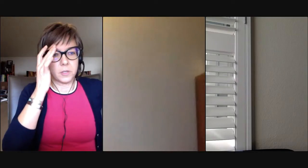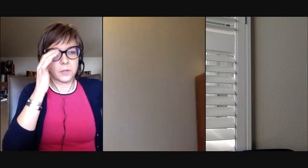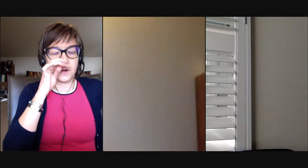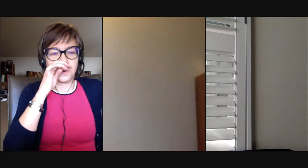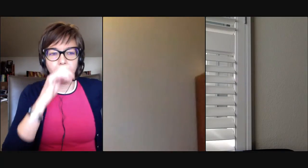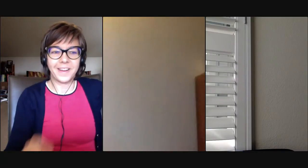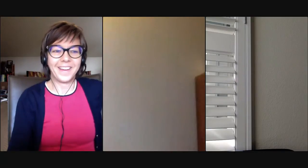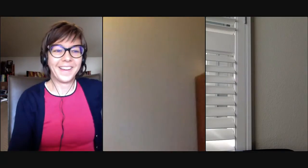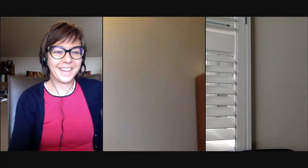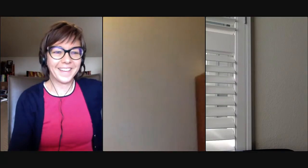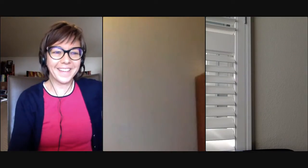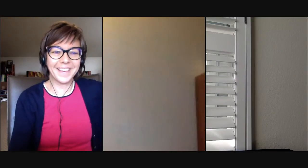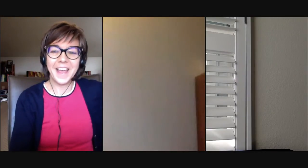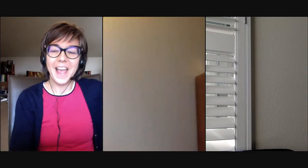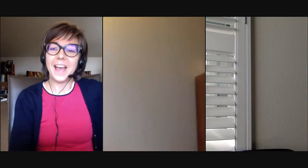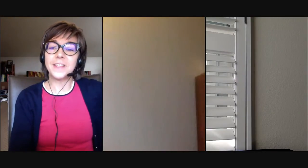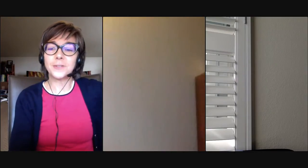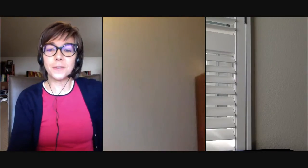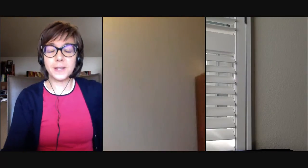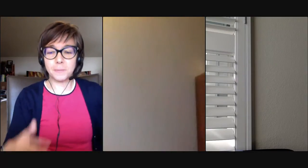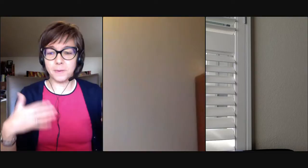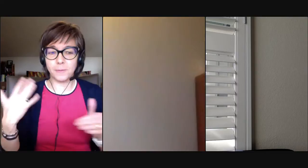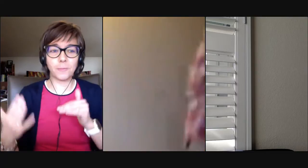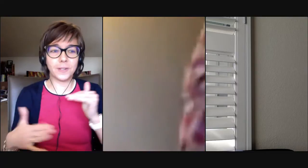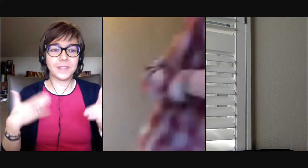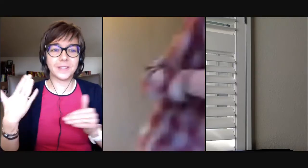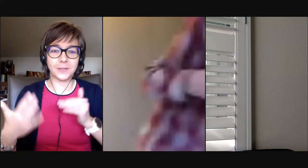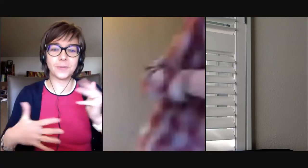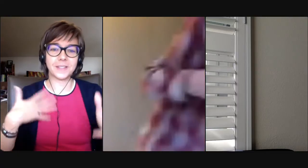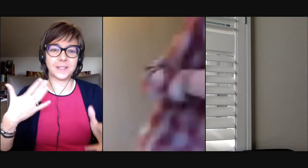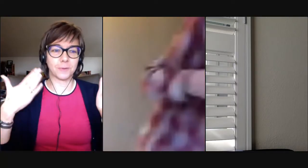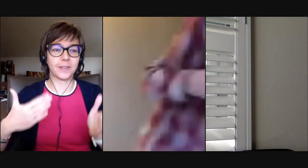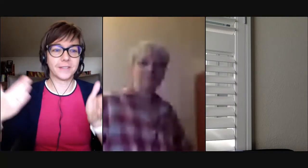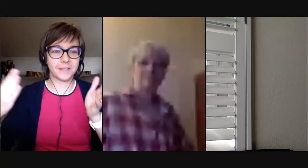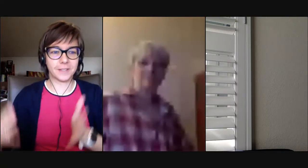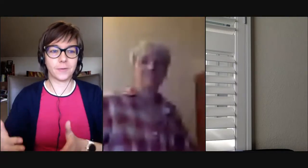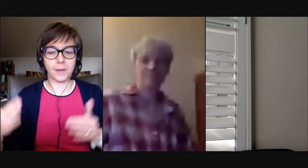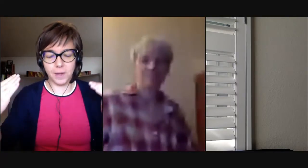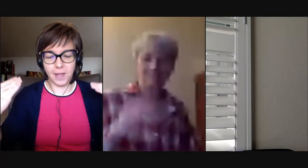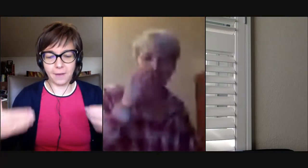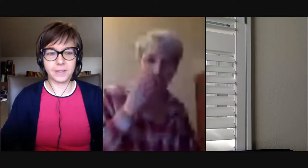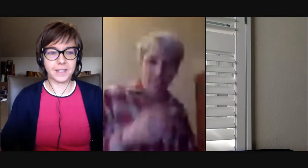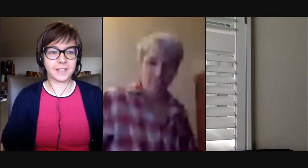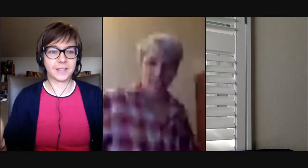lot going on. And these are the things, but the reason to do this is really so that we have a list to